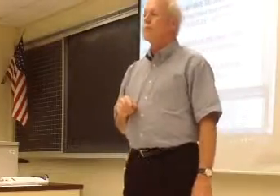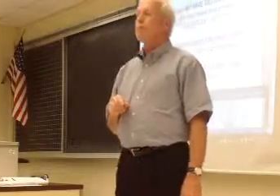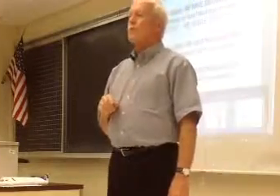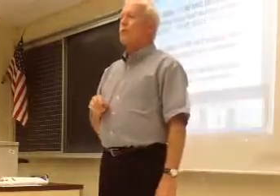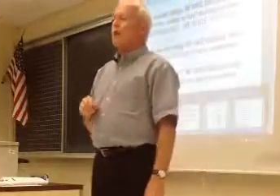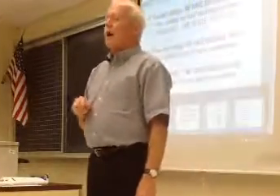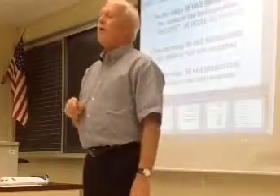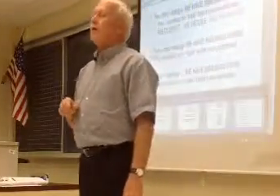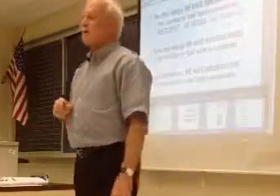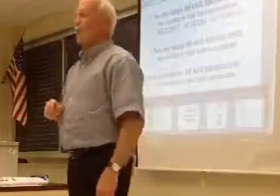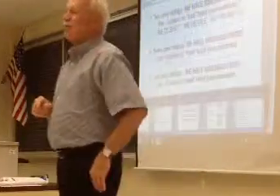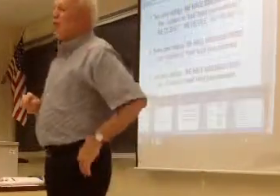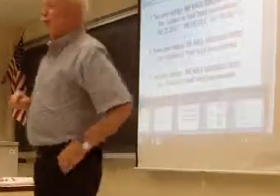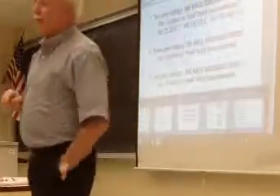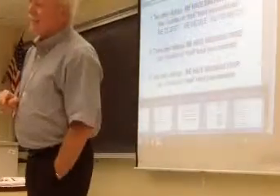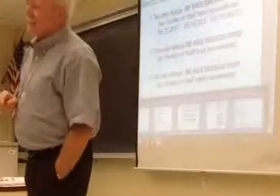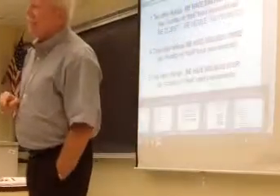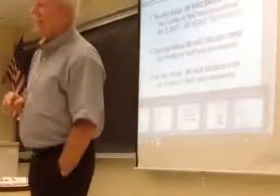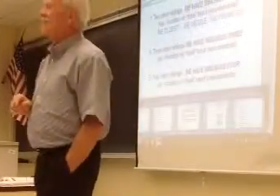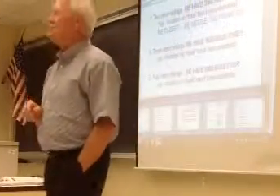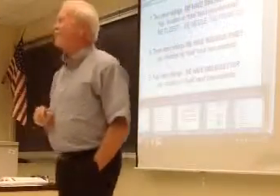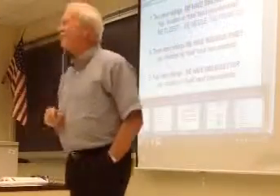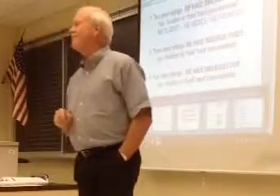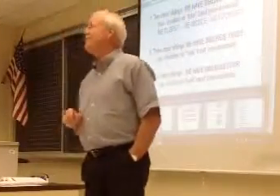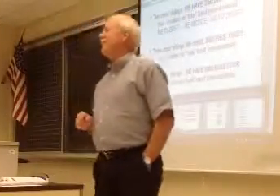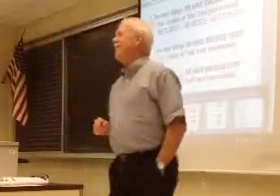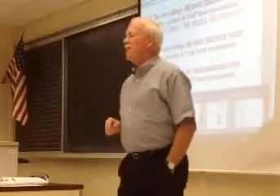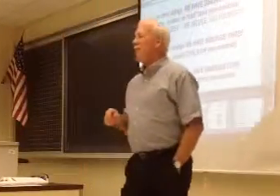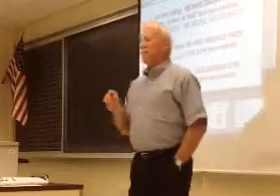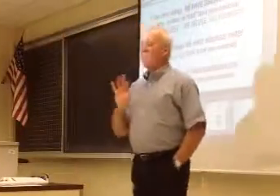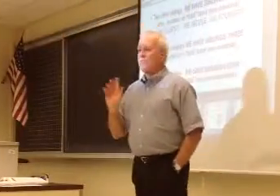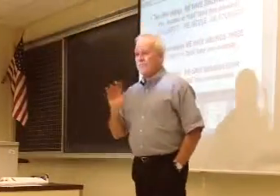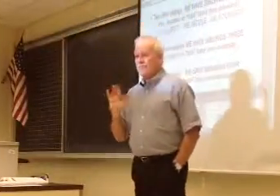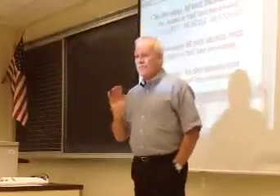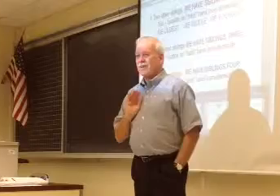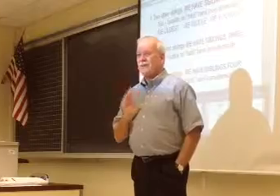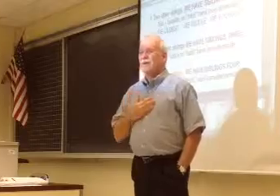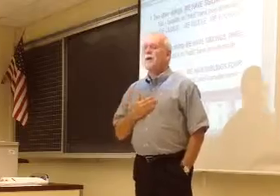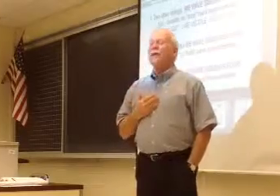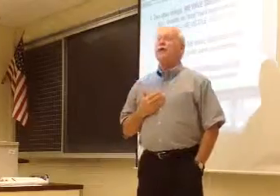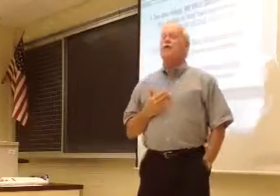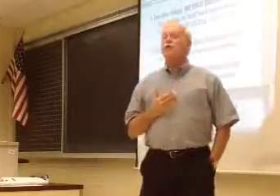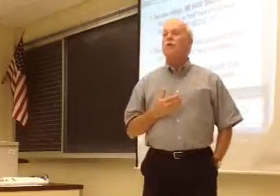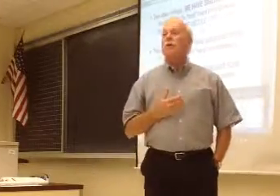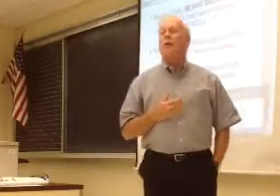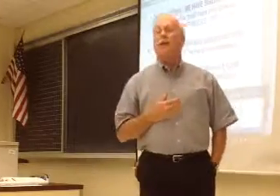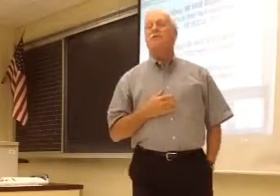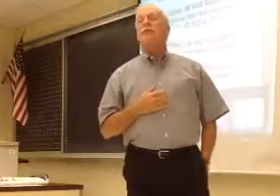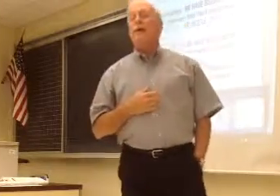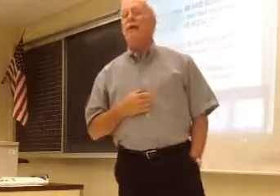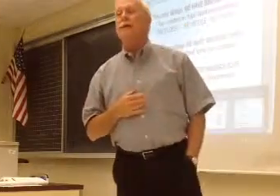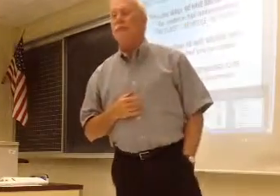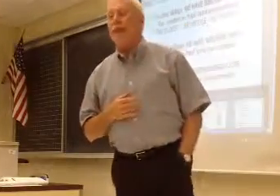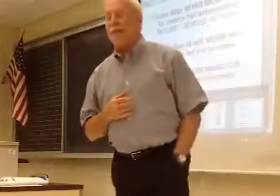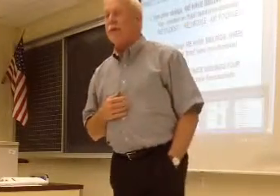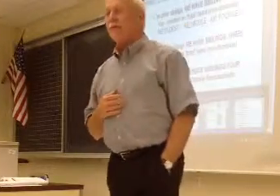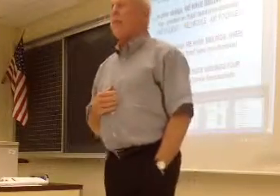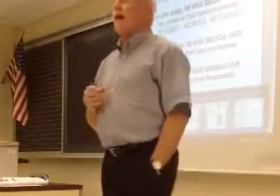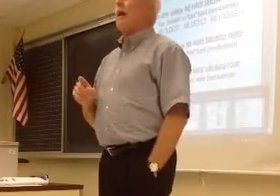got it? I know, it's so much work. Wait, so I don't But- count to 9? Fingers crossed. Yeah, the shortcut is Well, ins you're at the doing that number in your 9.